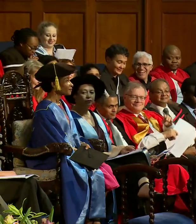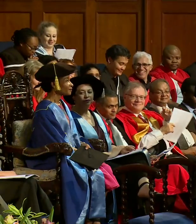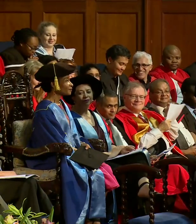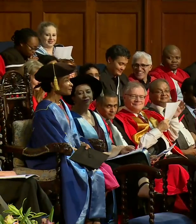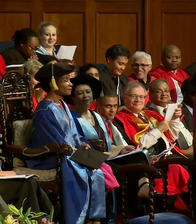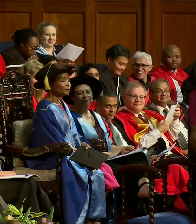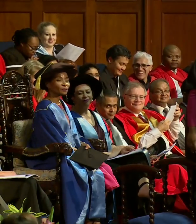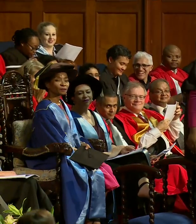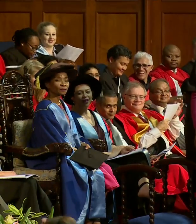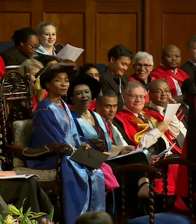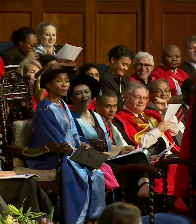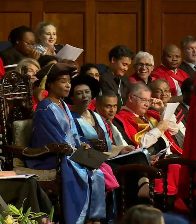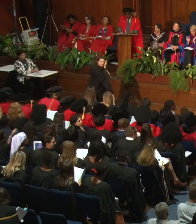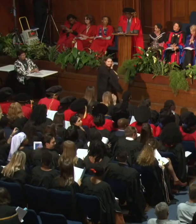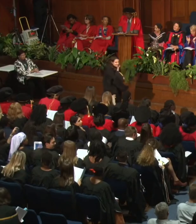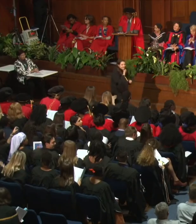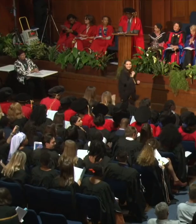Gabriela Tamar Tadmore.